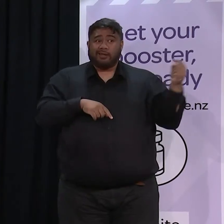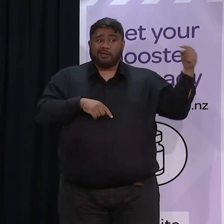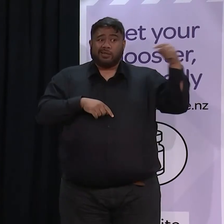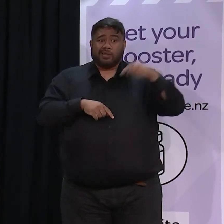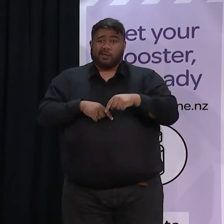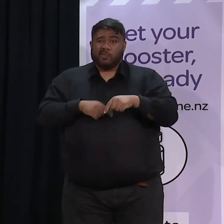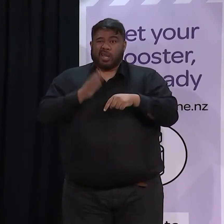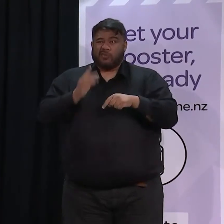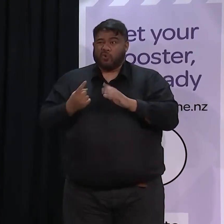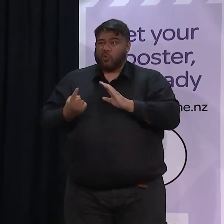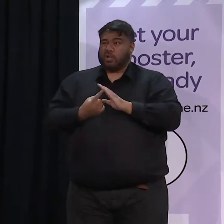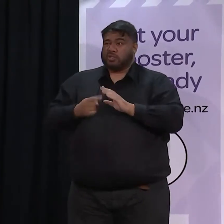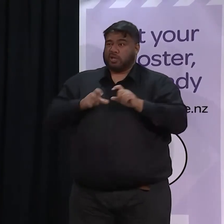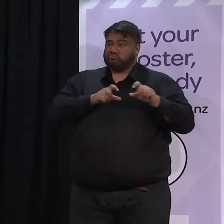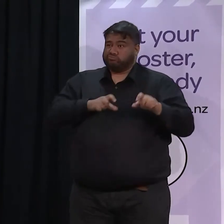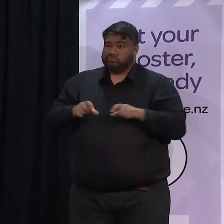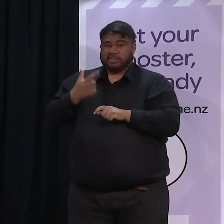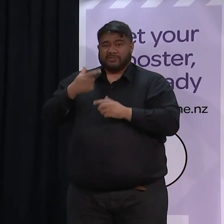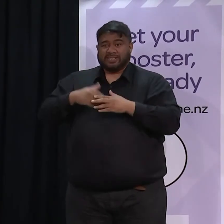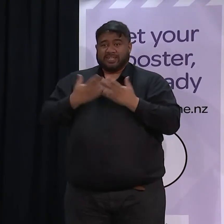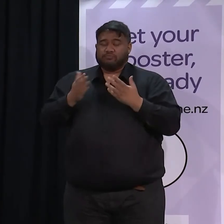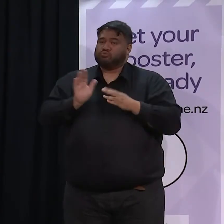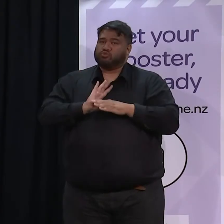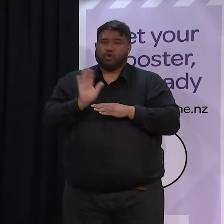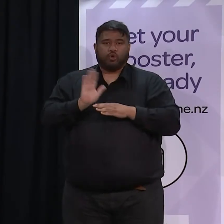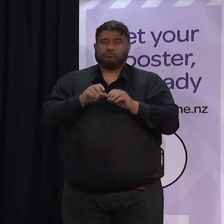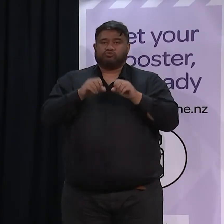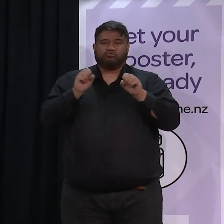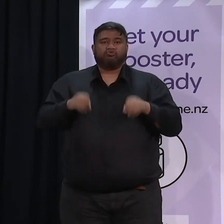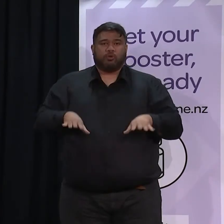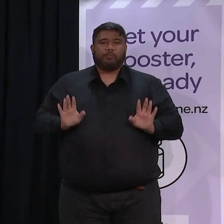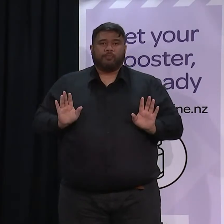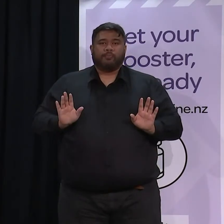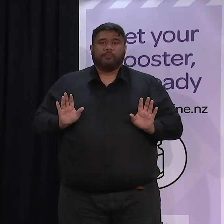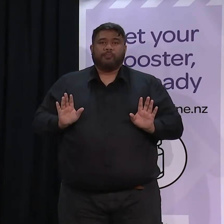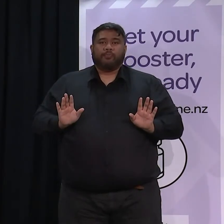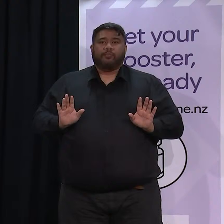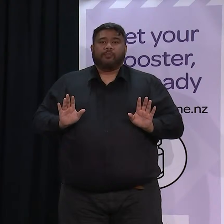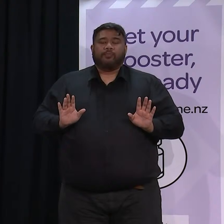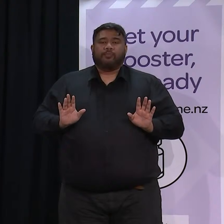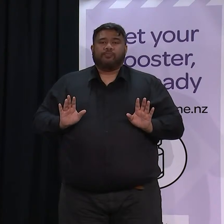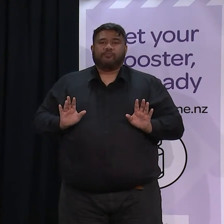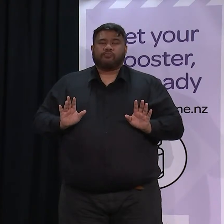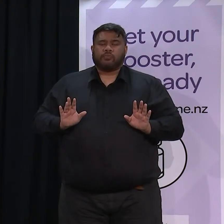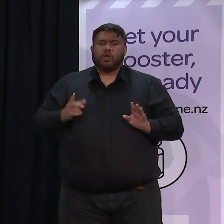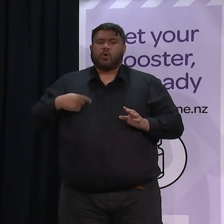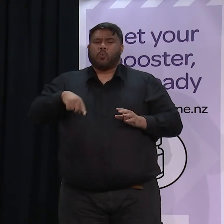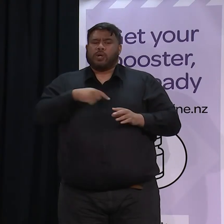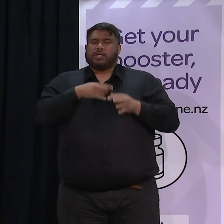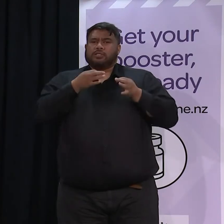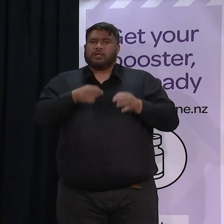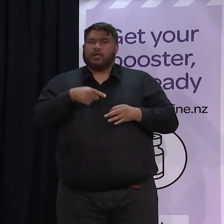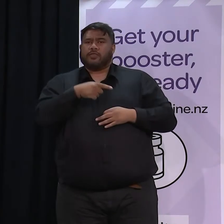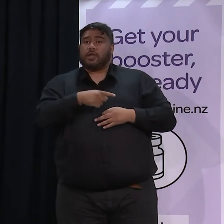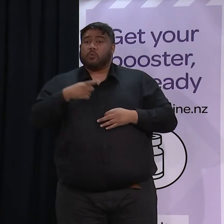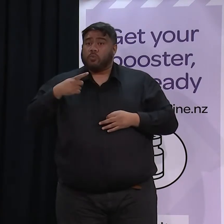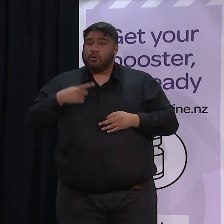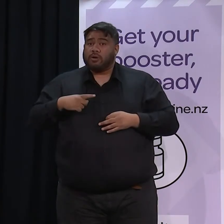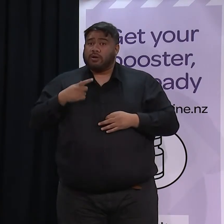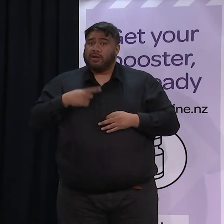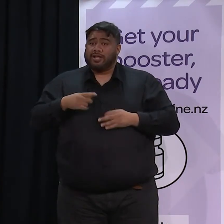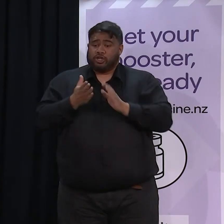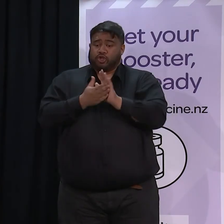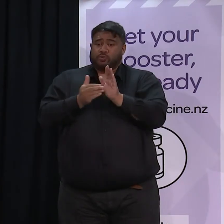days. In making this decision, we have carefully balanced other factors. The first is that our borders are still